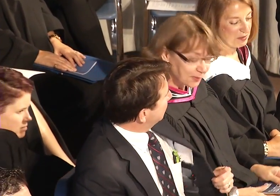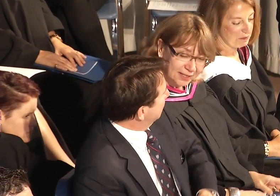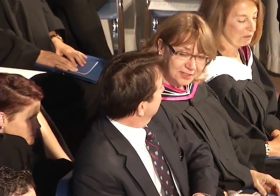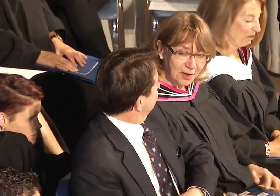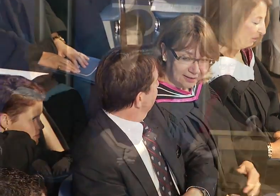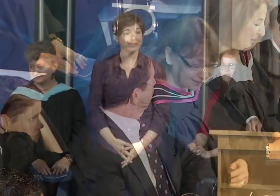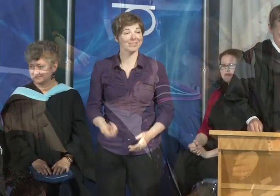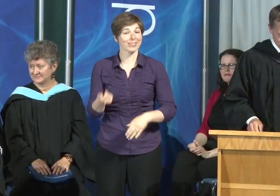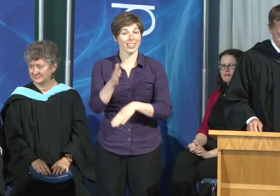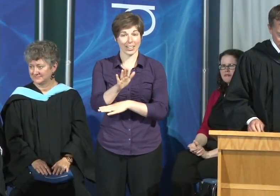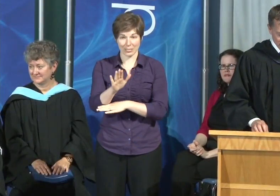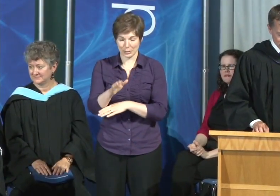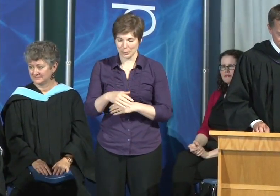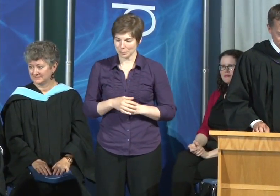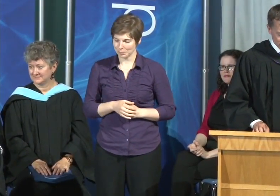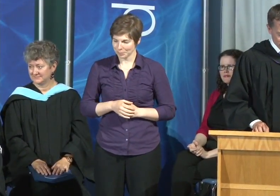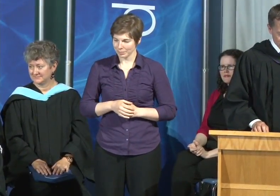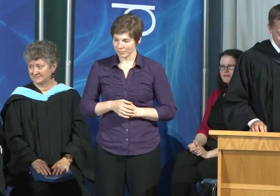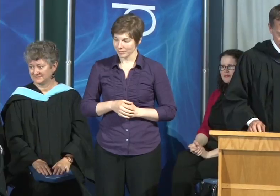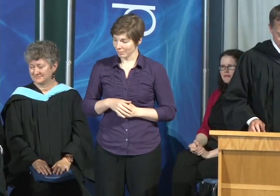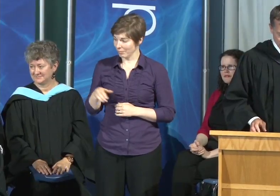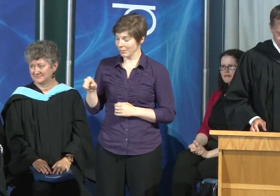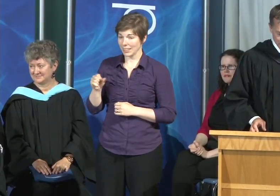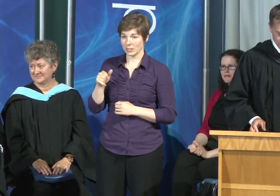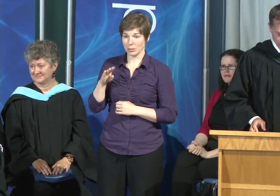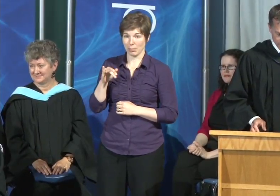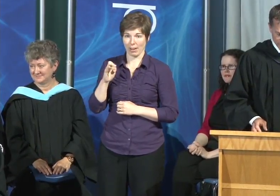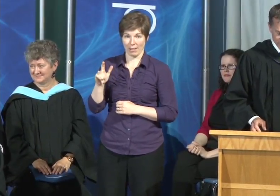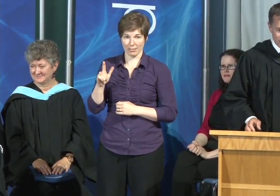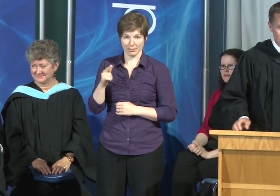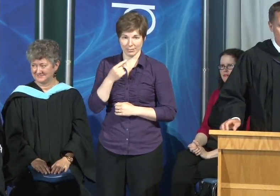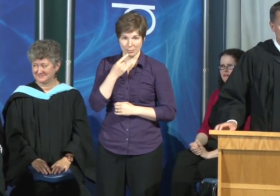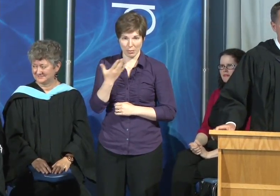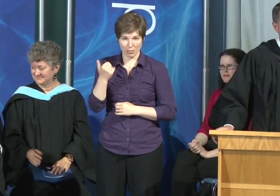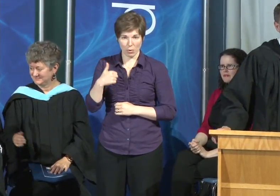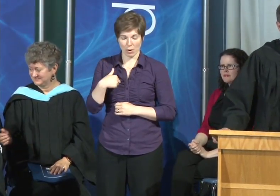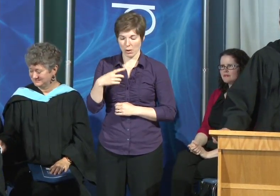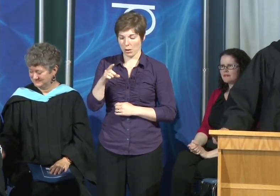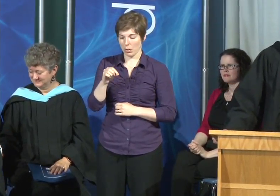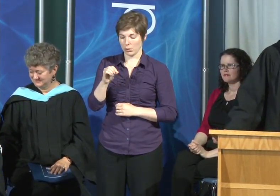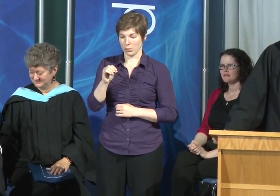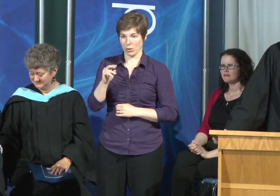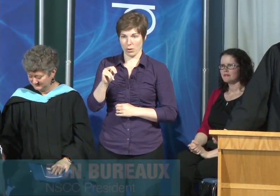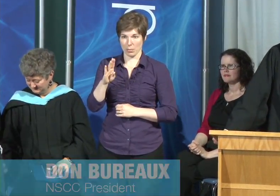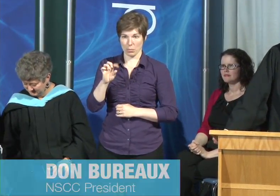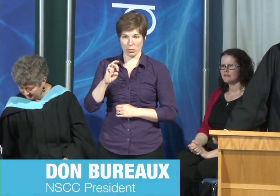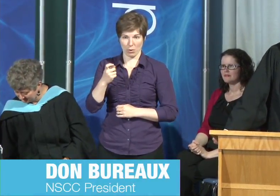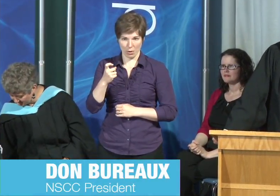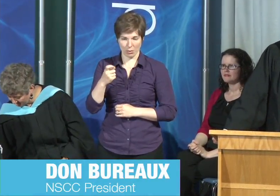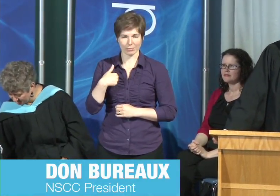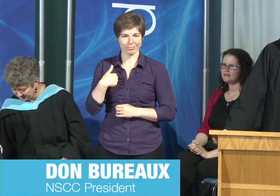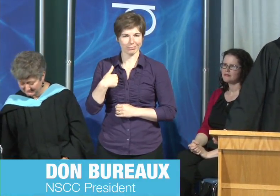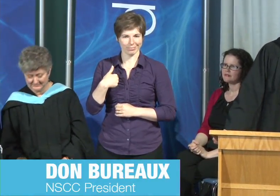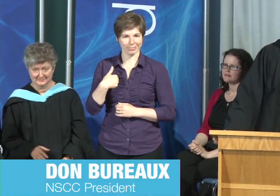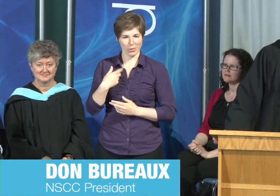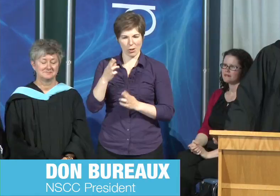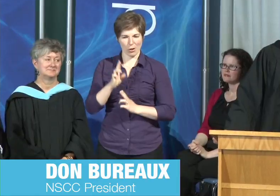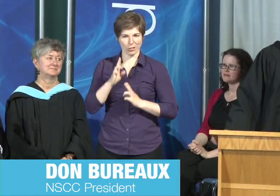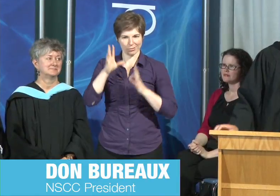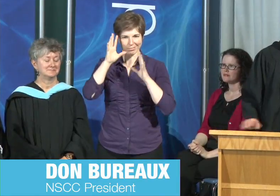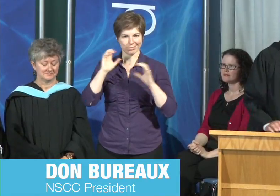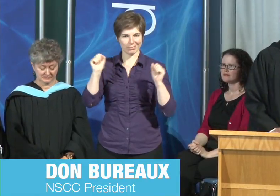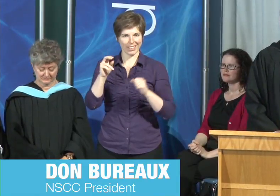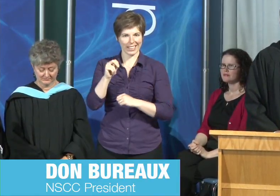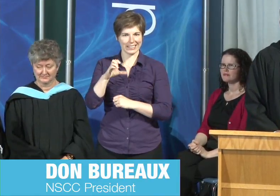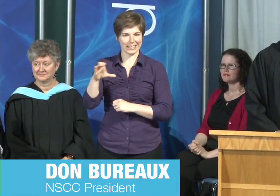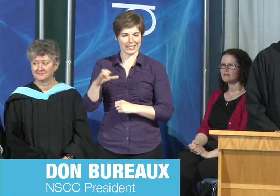So good afternoon, and as Isabel mentioned earlier, my name is Don Bureau, and I have the distinct privilege of being the president of NSCC. It's